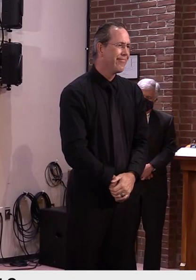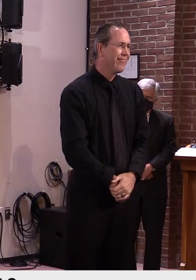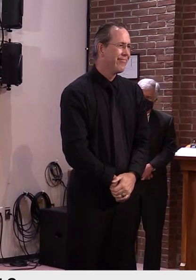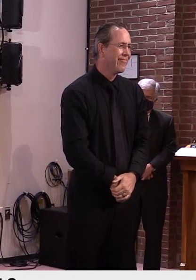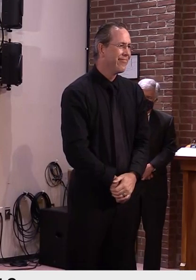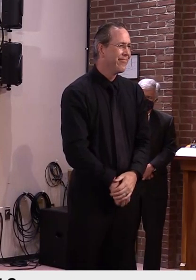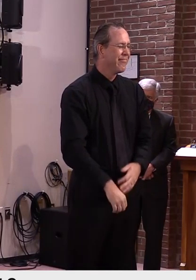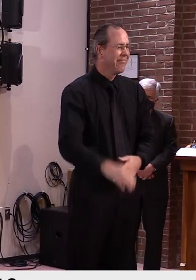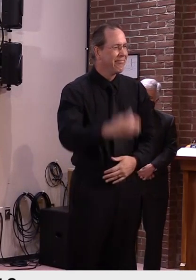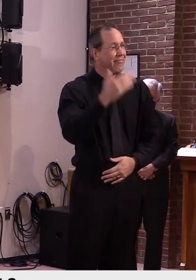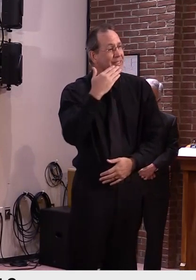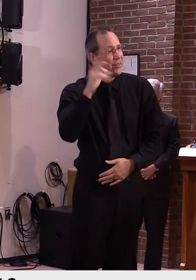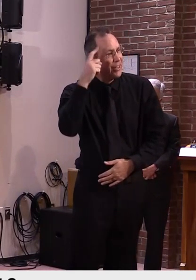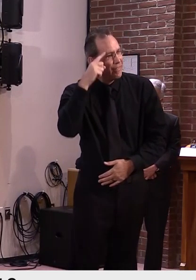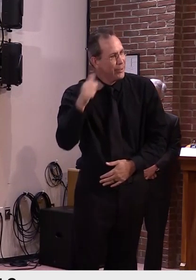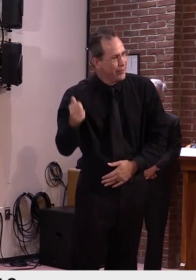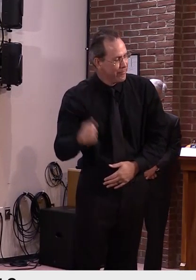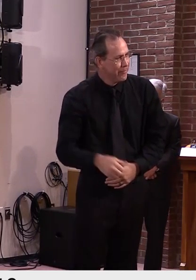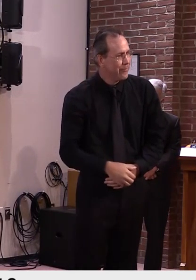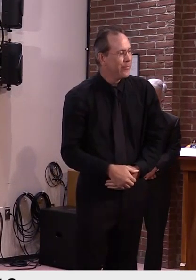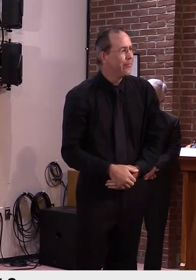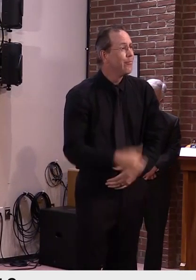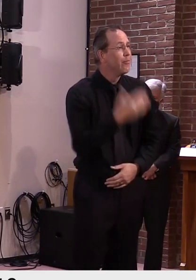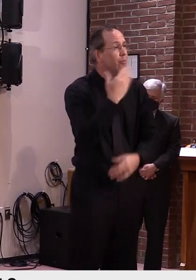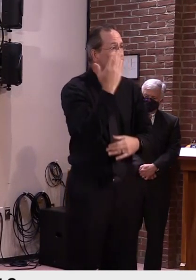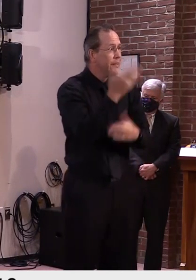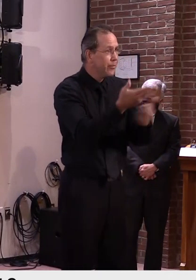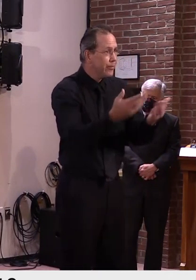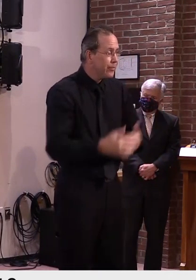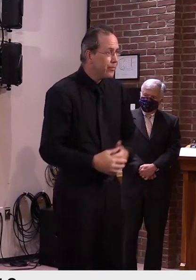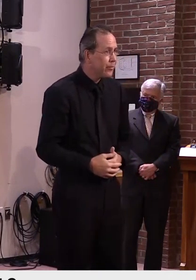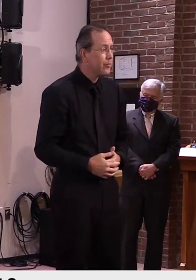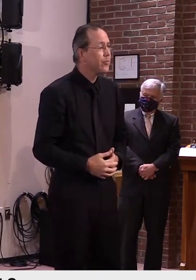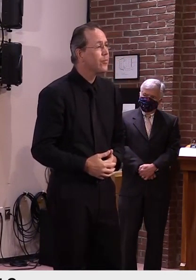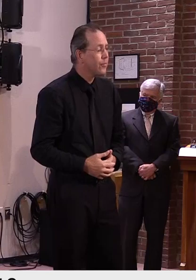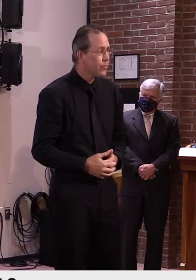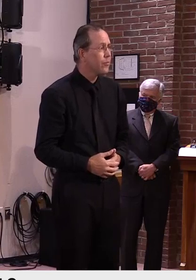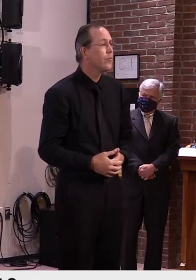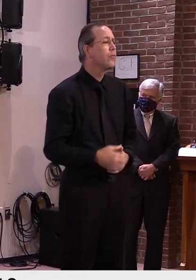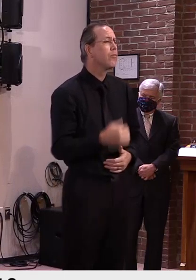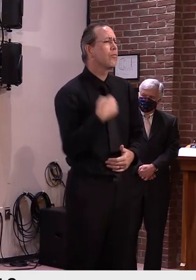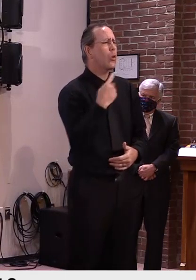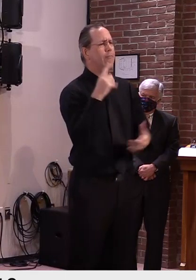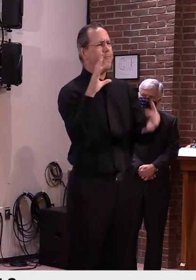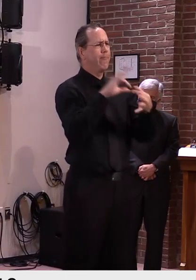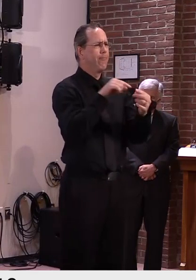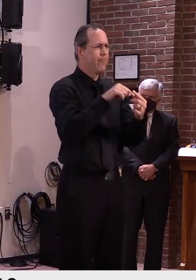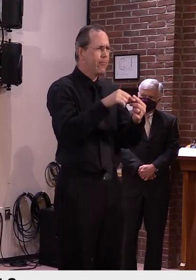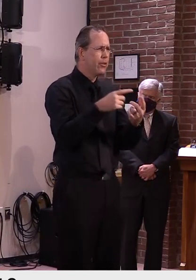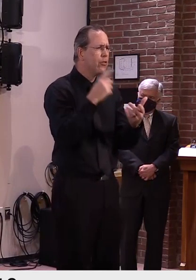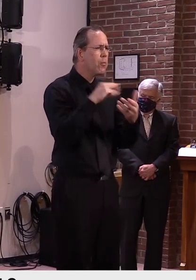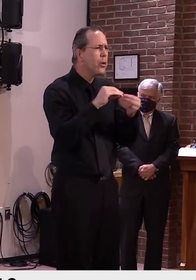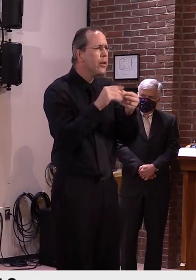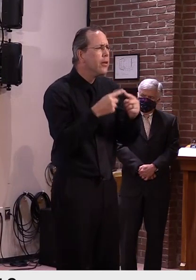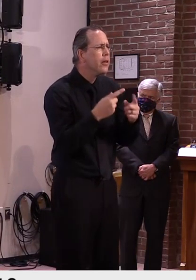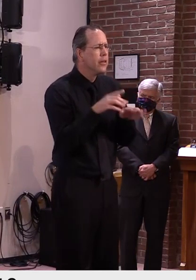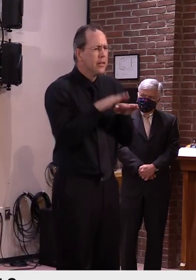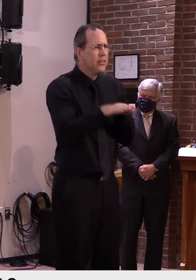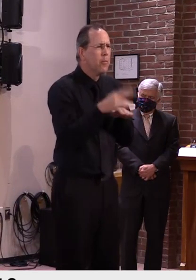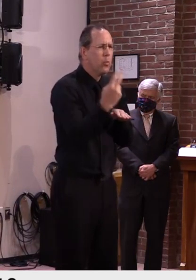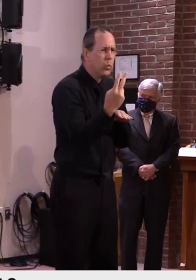Thank you, Governor. Good morning. I wanted to follow up on my comments from last week regarding a change in step levels for our health guidance in